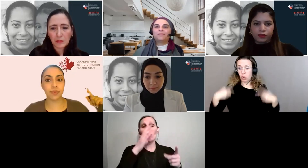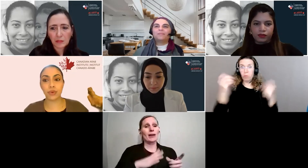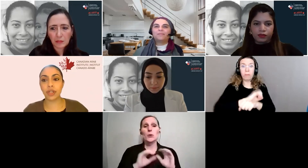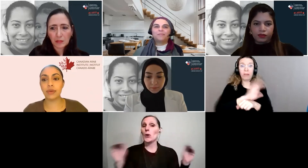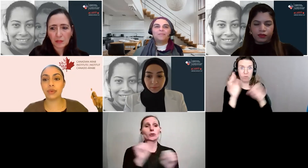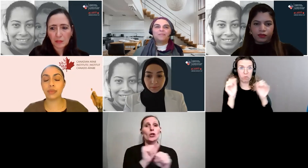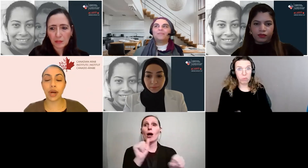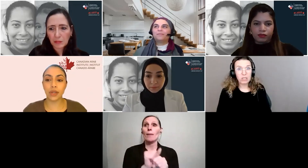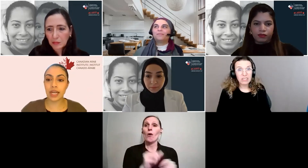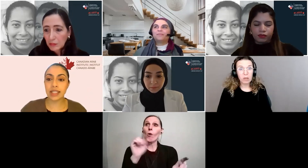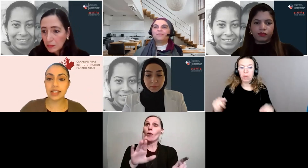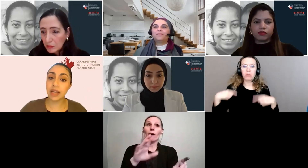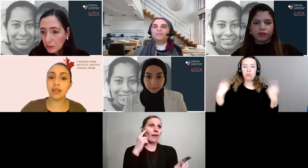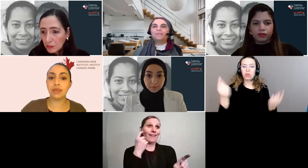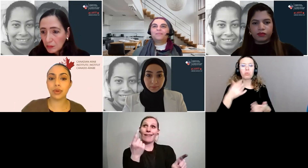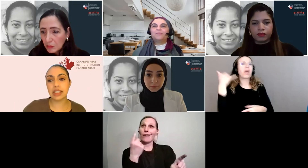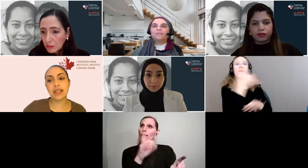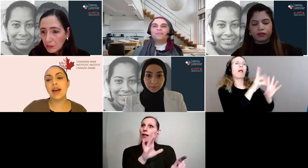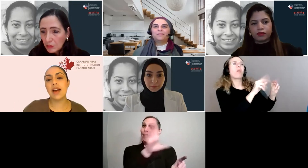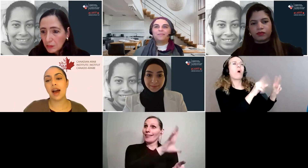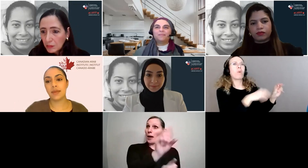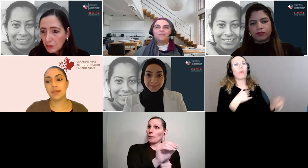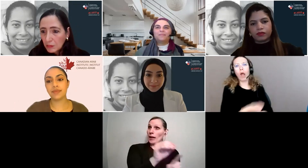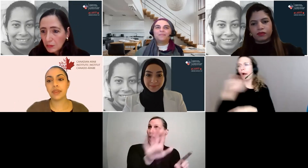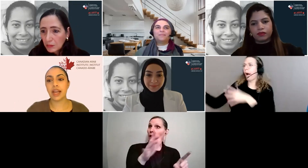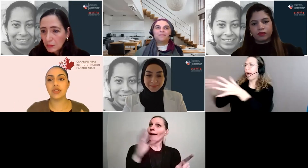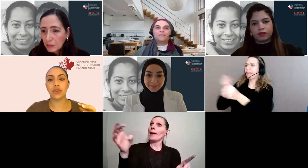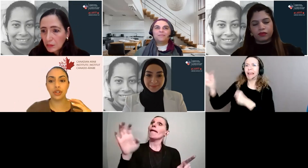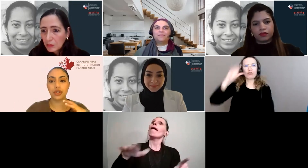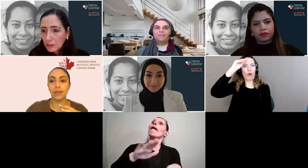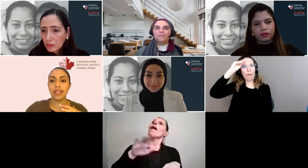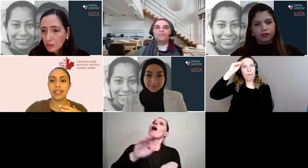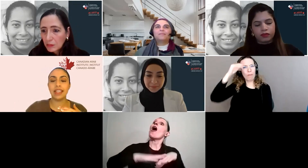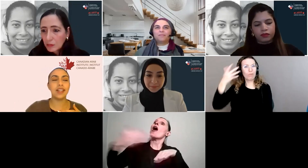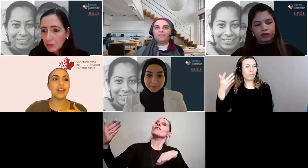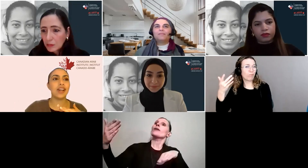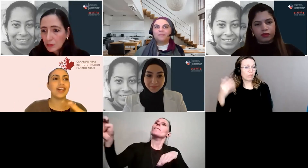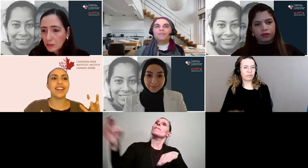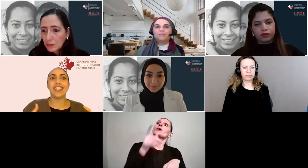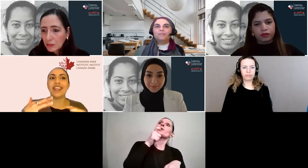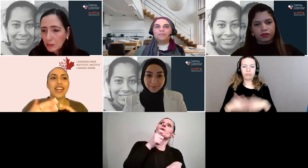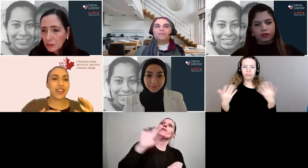their employer prioritized the male employees. And so there are so many